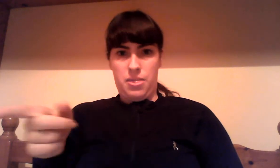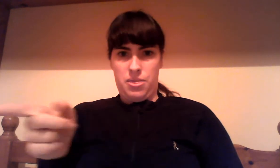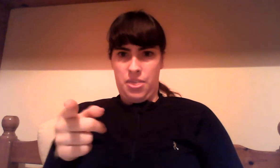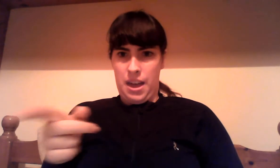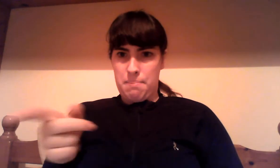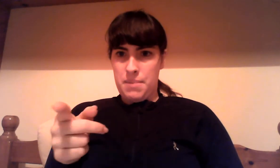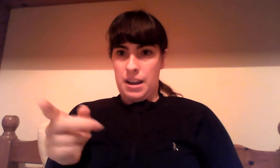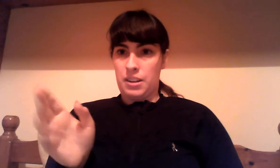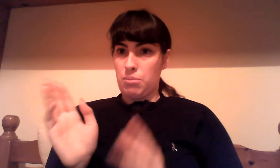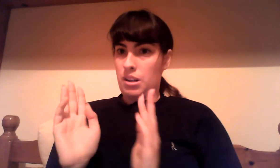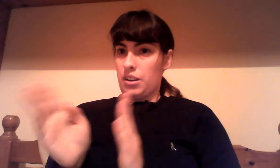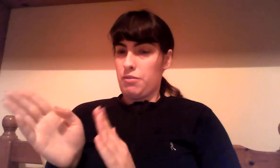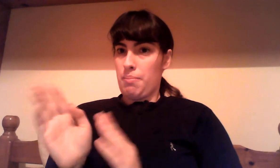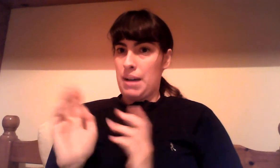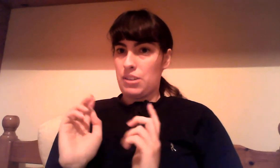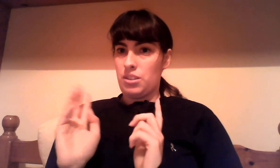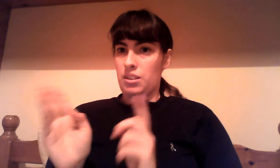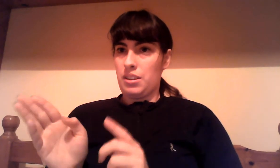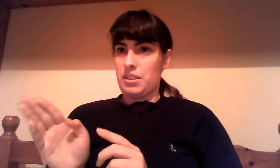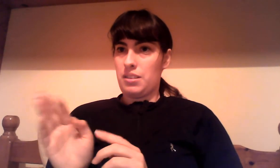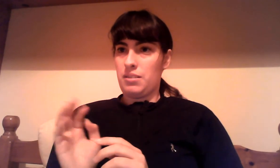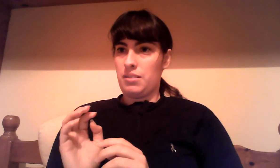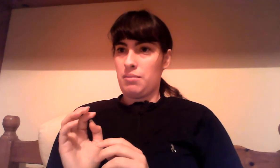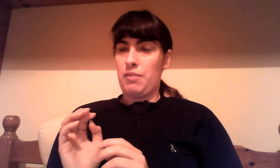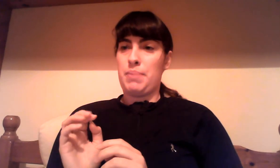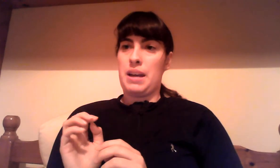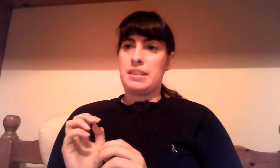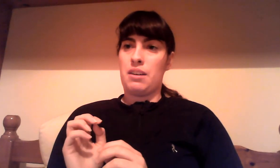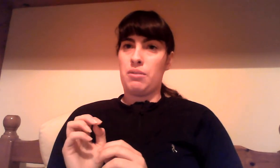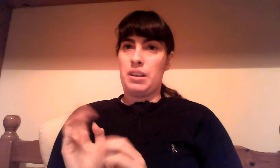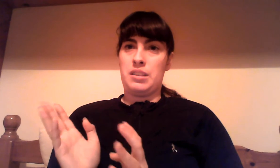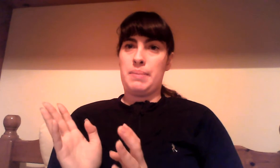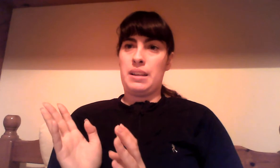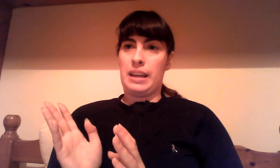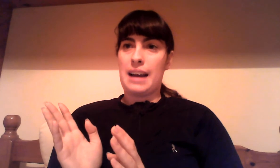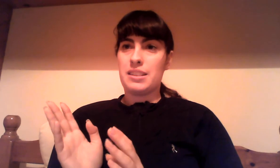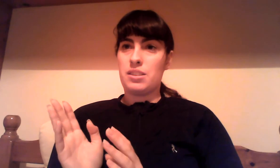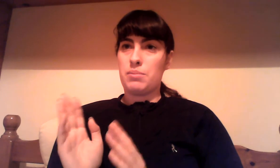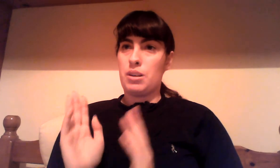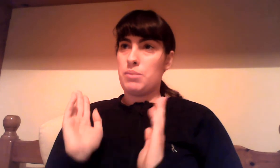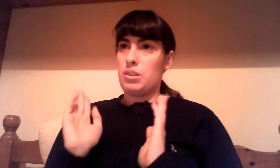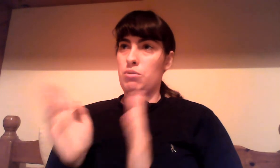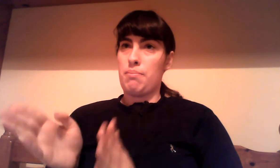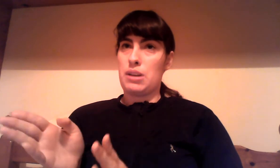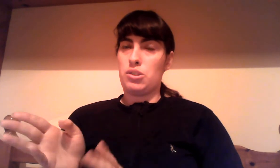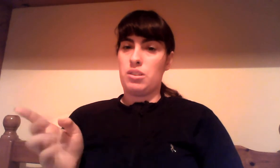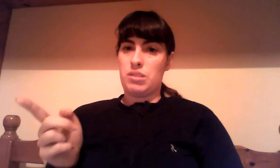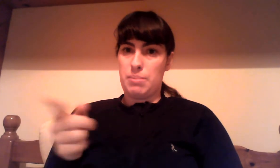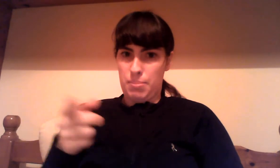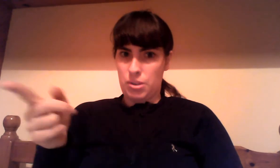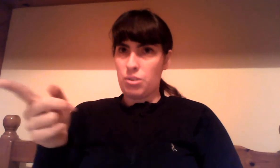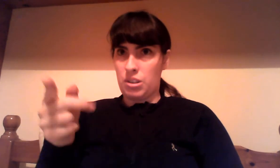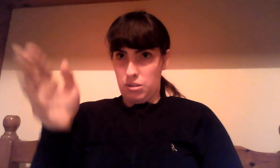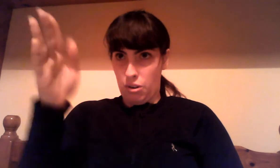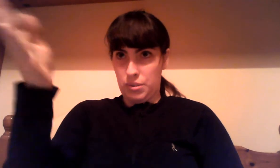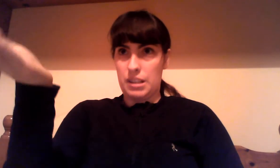them, and you would kind of imagine like with BSL it is a bit like acting sometimes, you need to imagine that you see, but you can obviously if